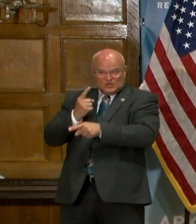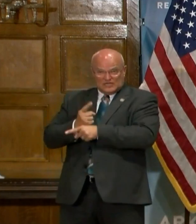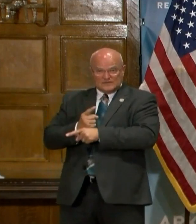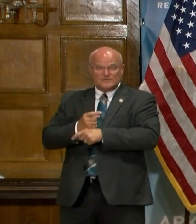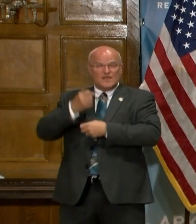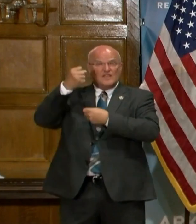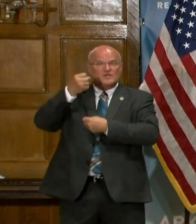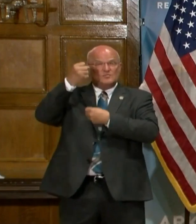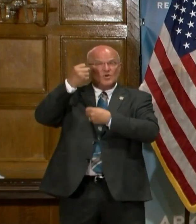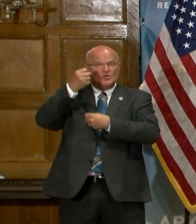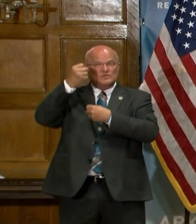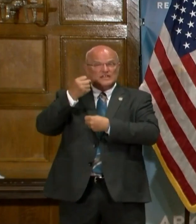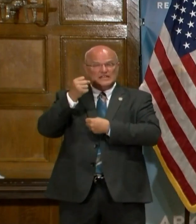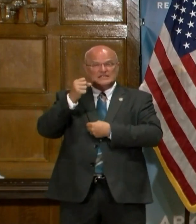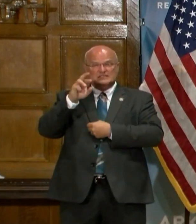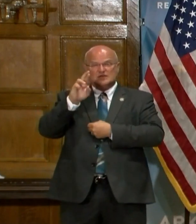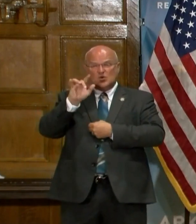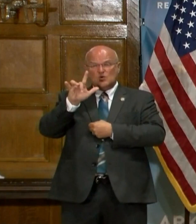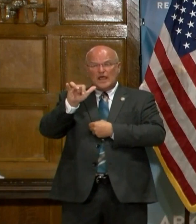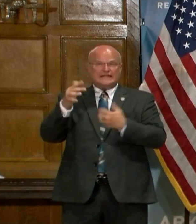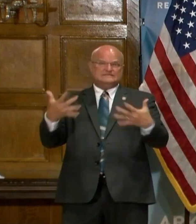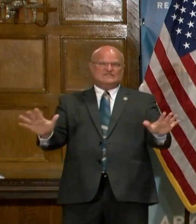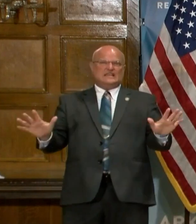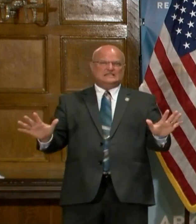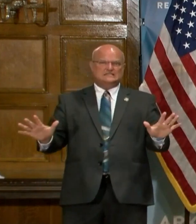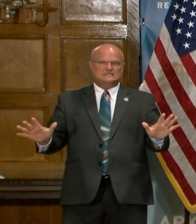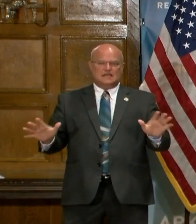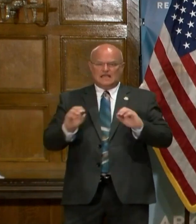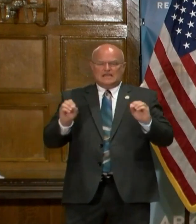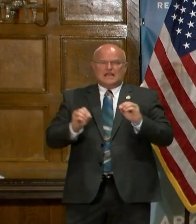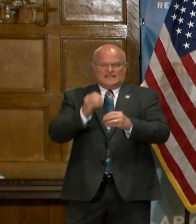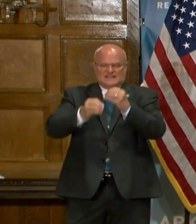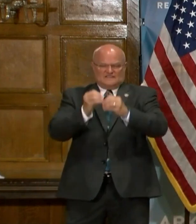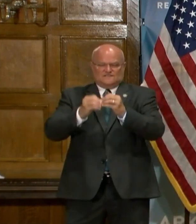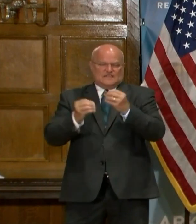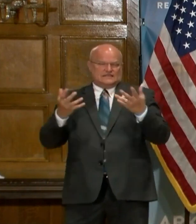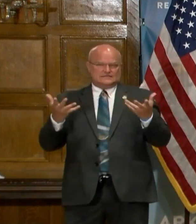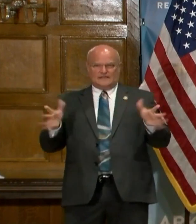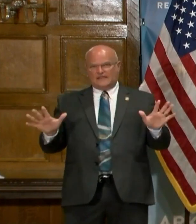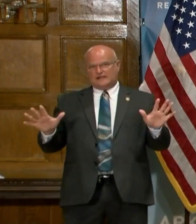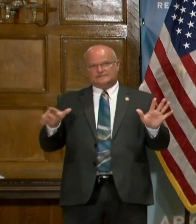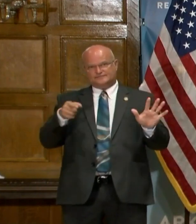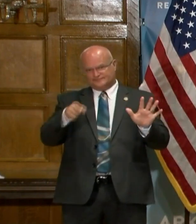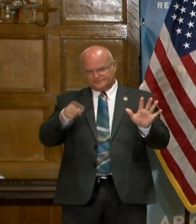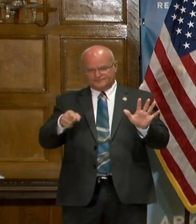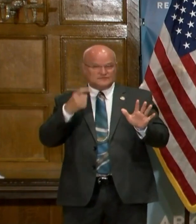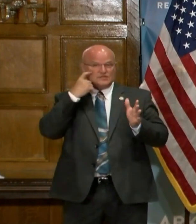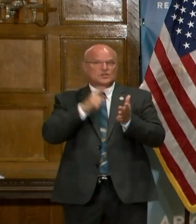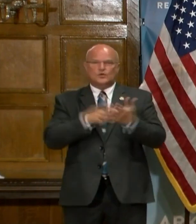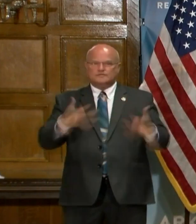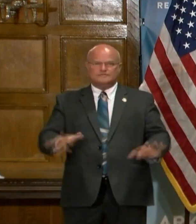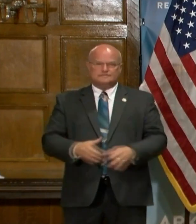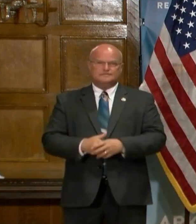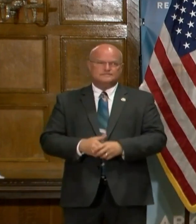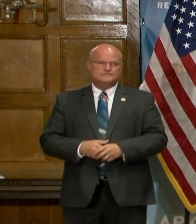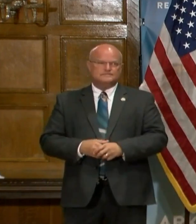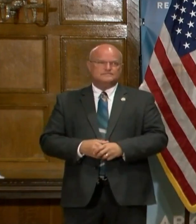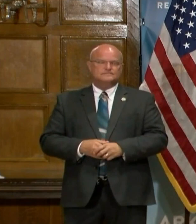The protest or rally, it's happened and it's over, and there's nothing there to fix. It's just, just noting it.